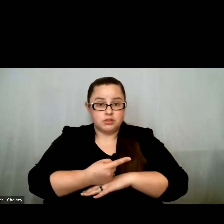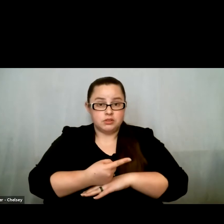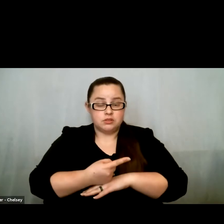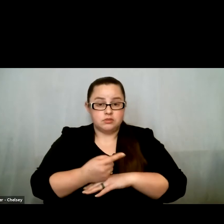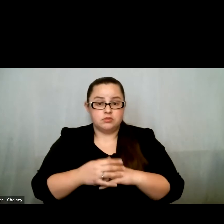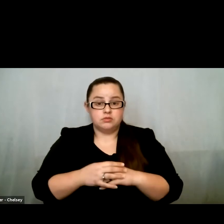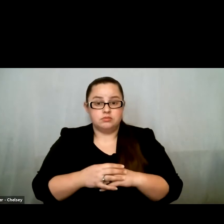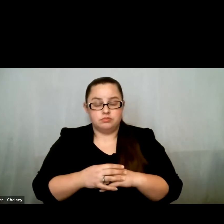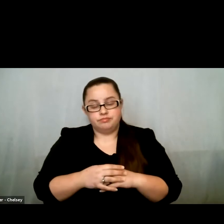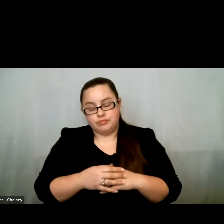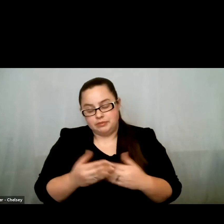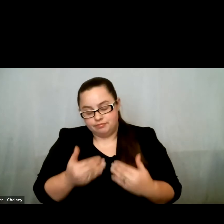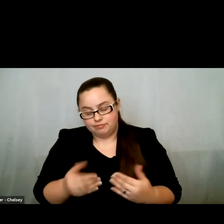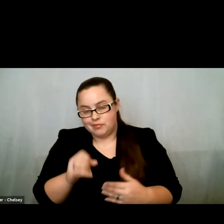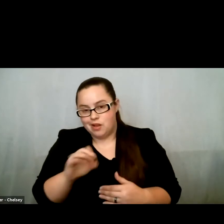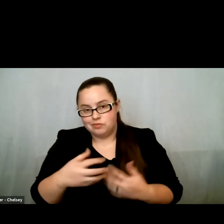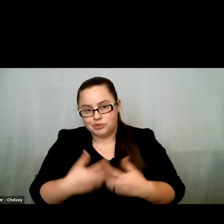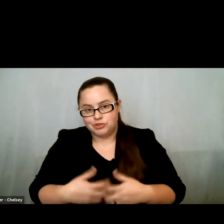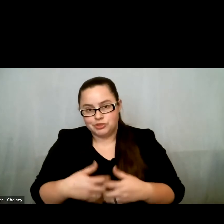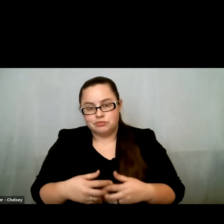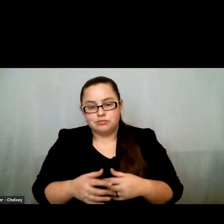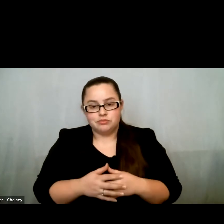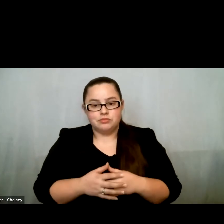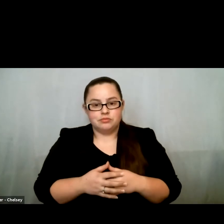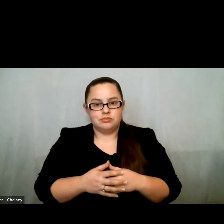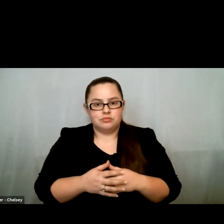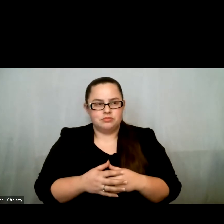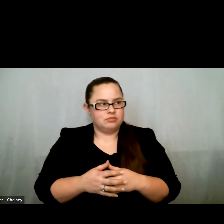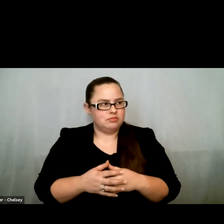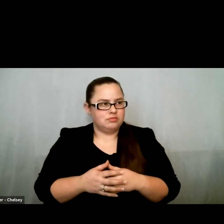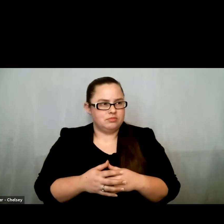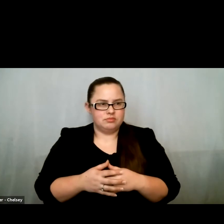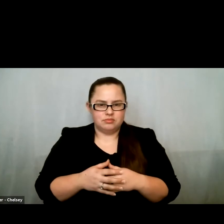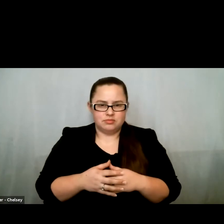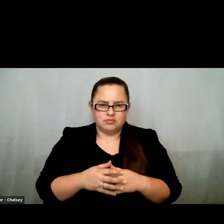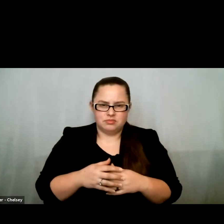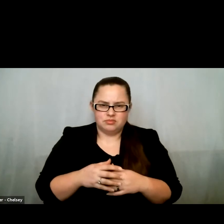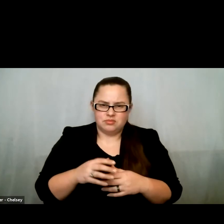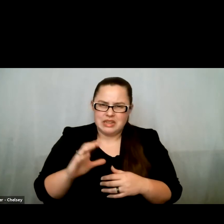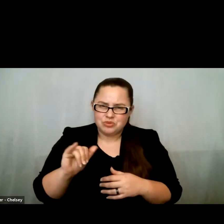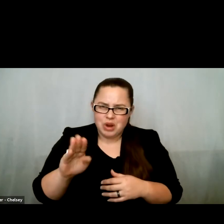they turned off the machine. What kind of crime is that?